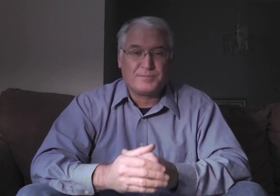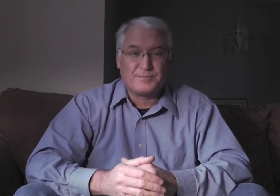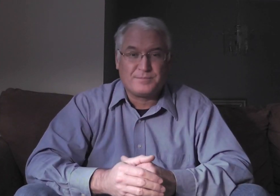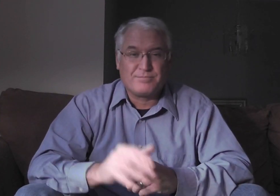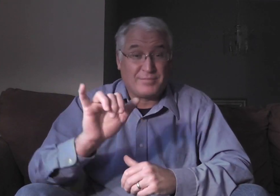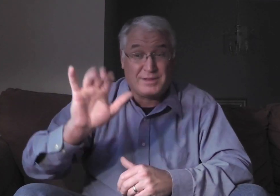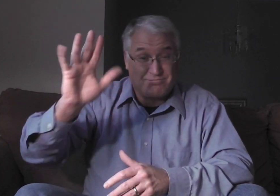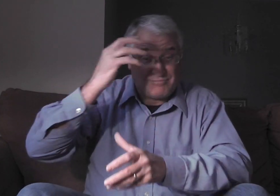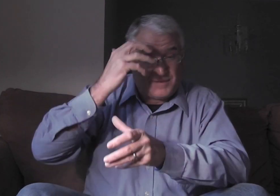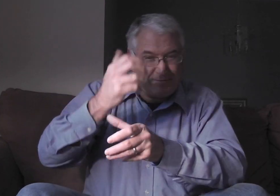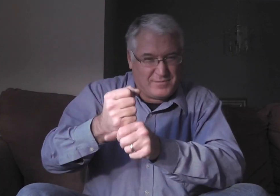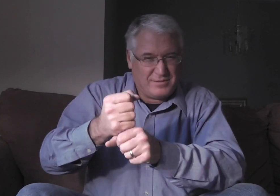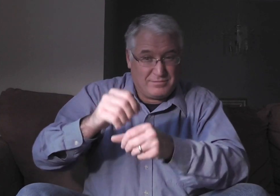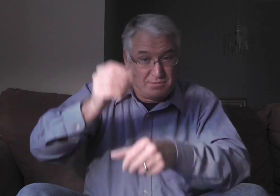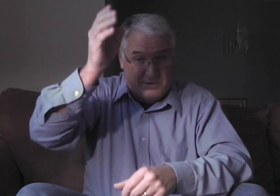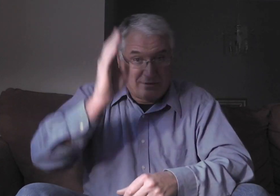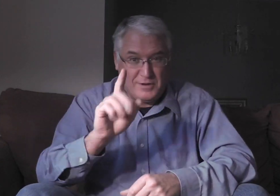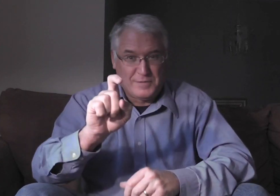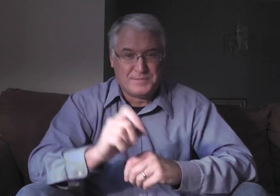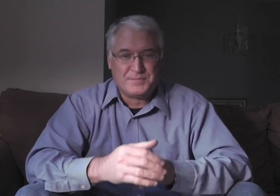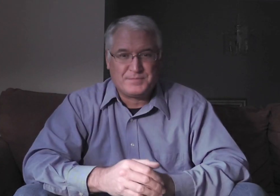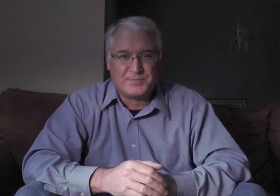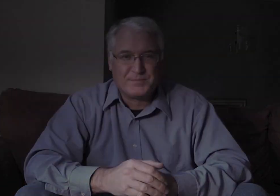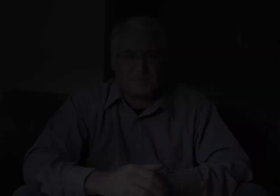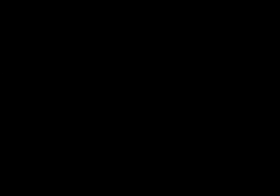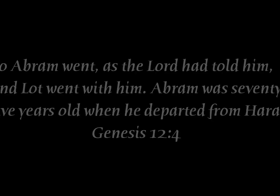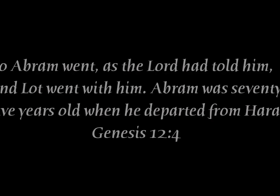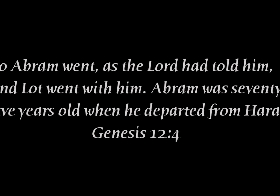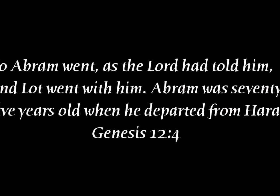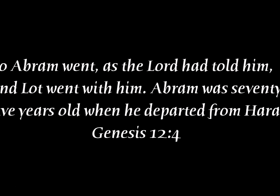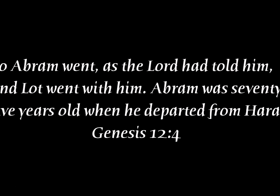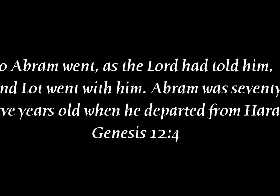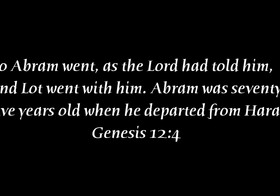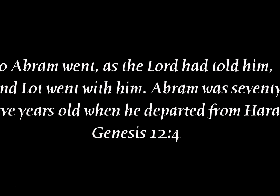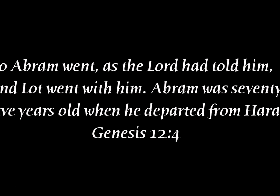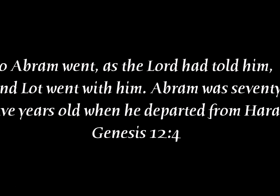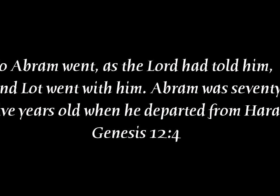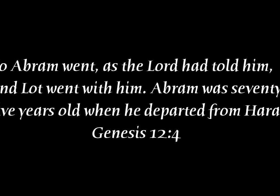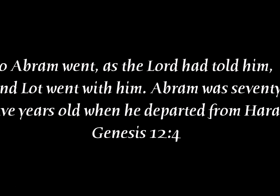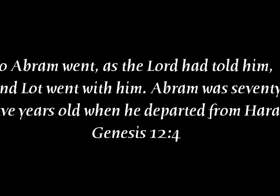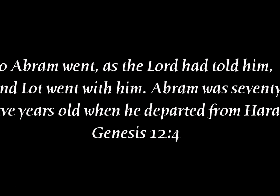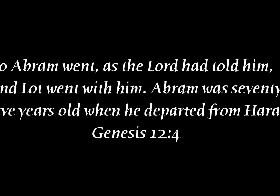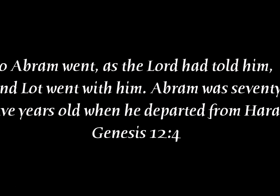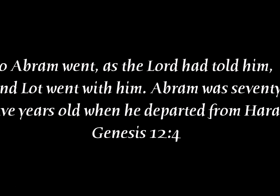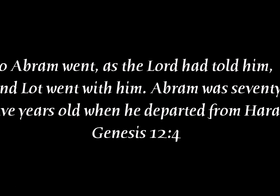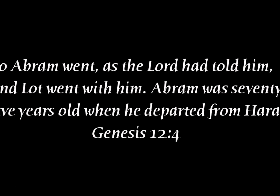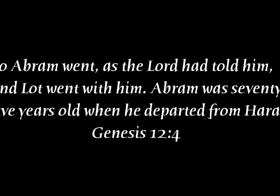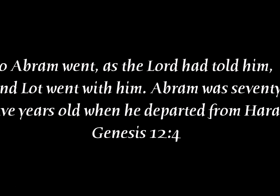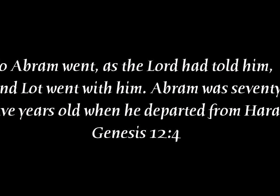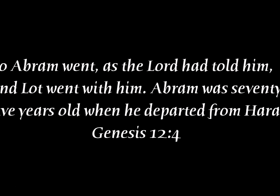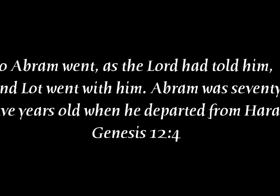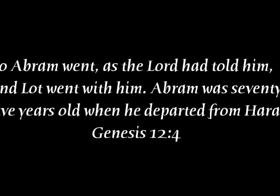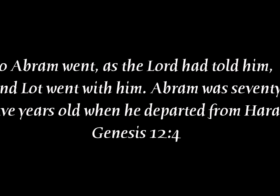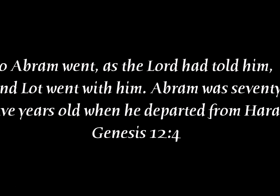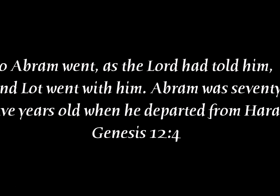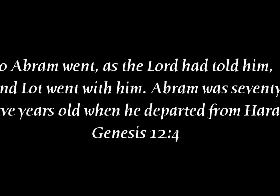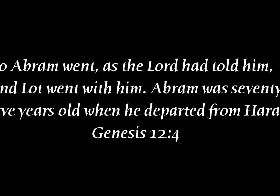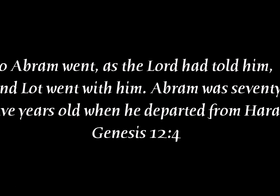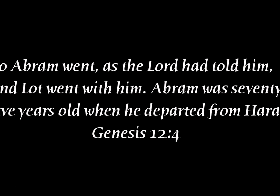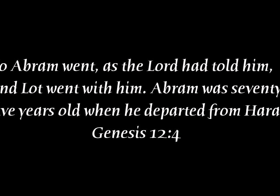God? Did he have faith in God? So Abraham went as the Lord had told him, and Lot went with him.